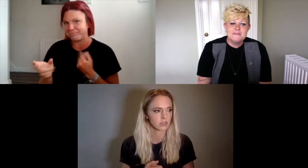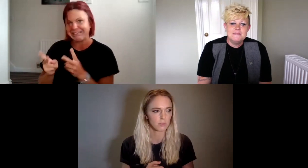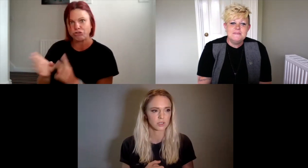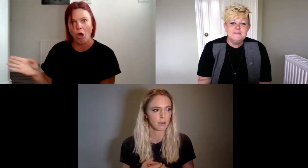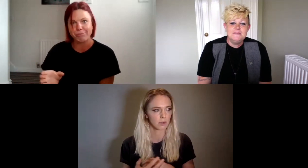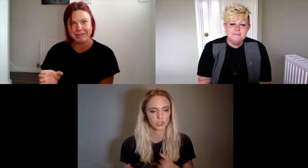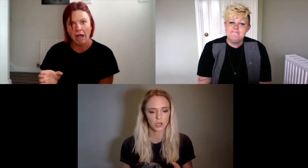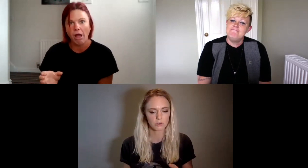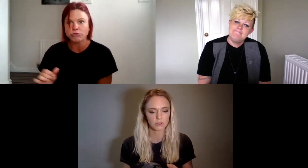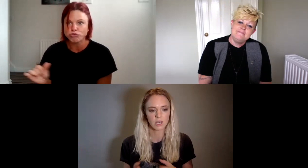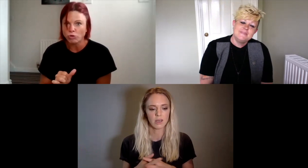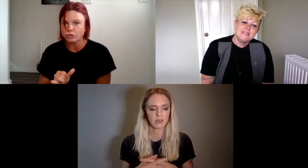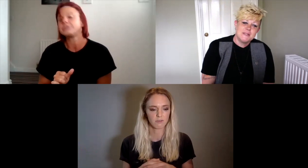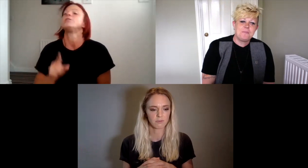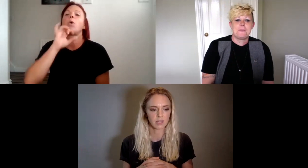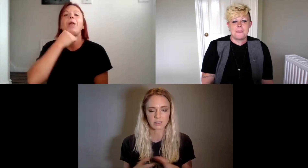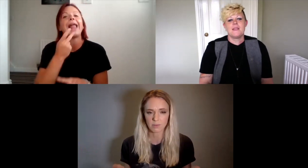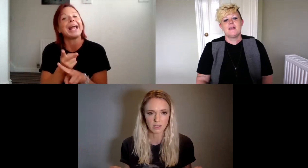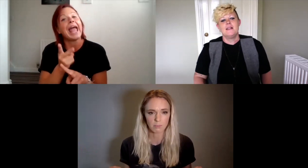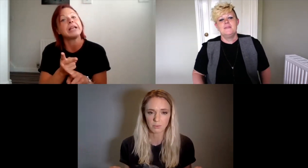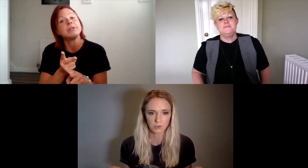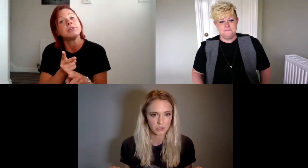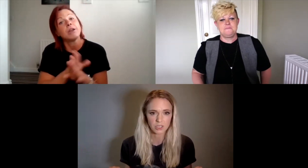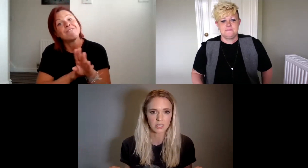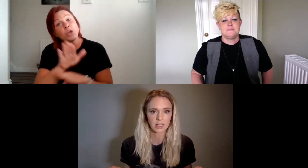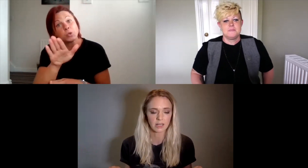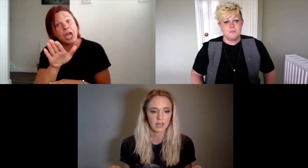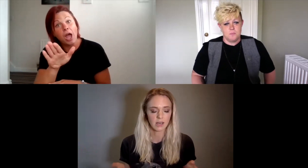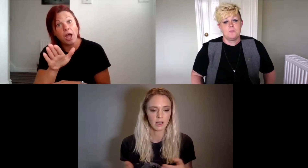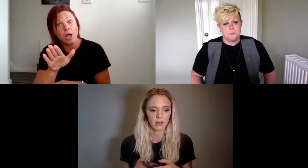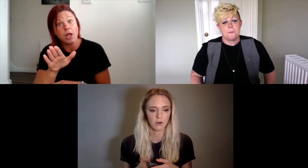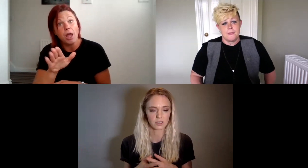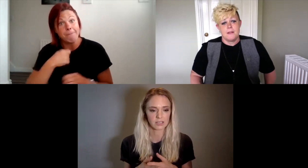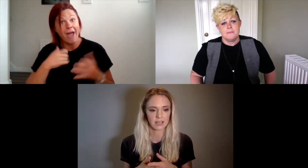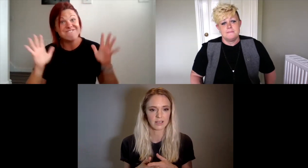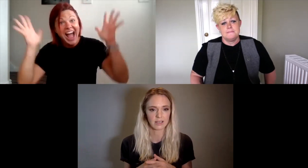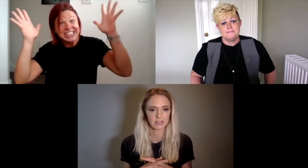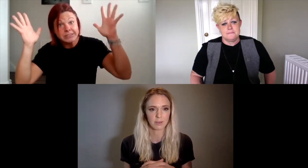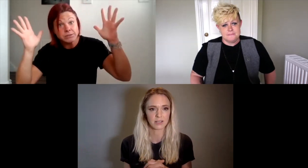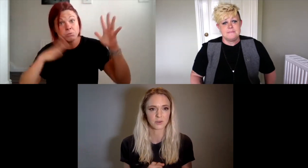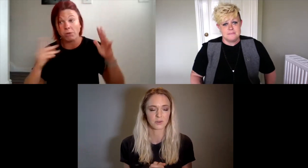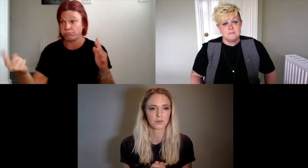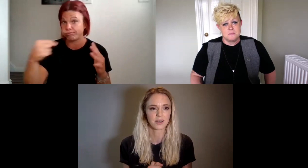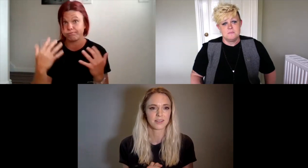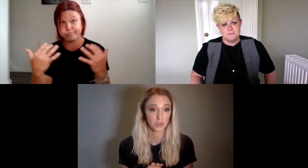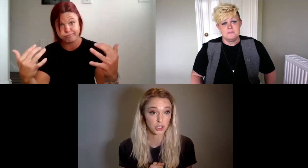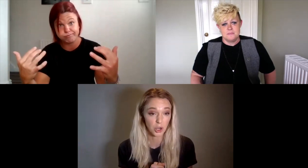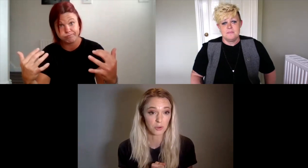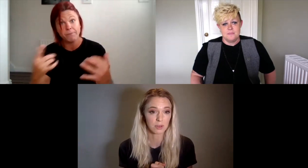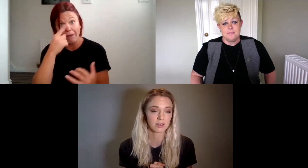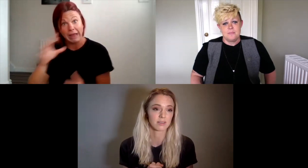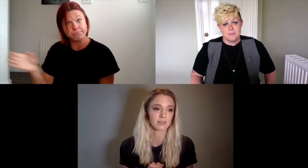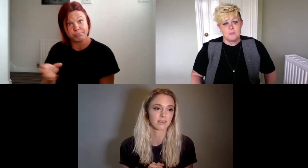have an interpreter at my shows if that's something that people are interested in. Obviously, it depends on the